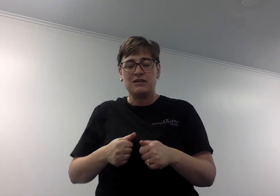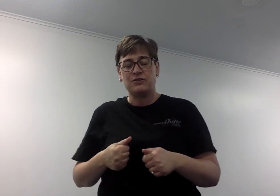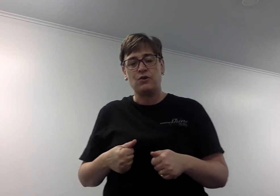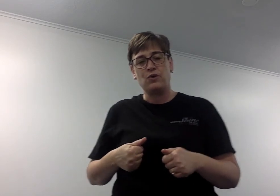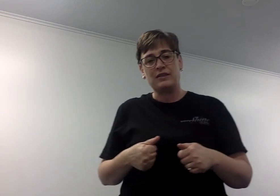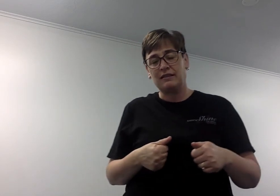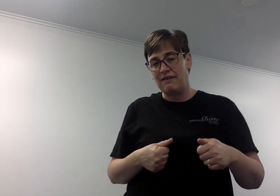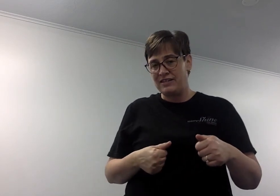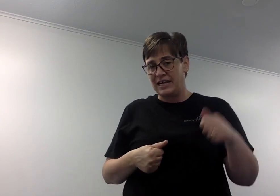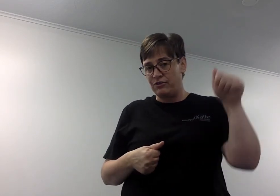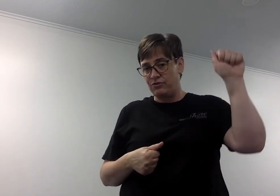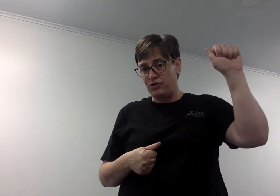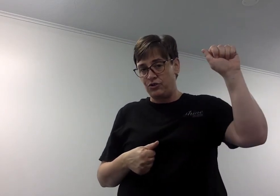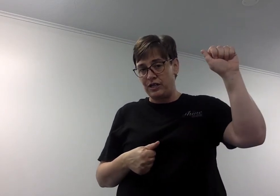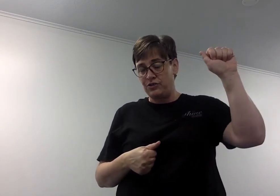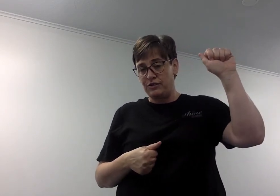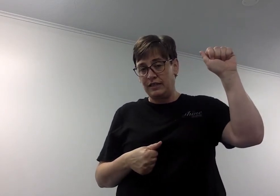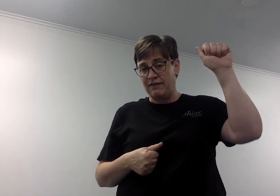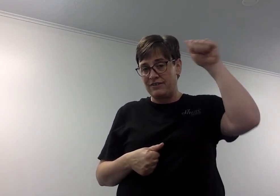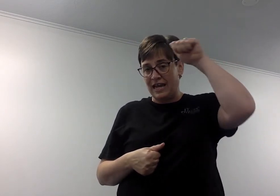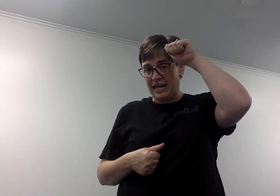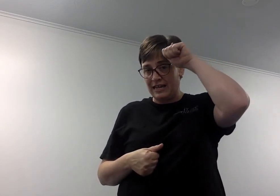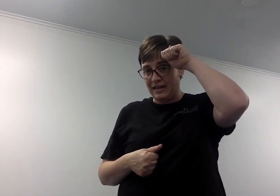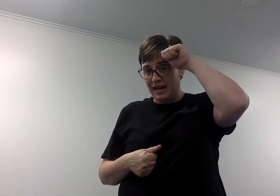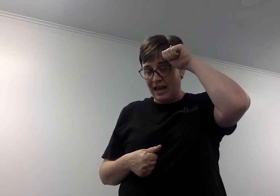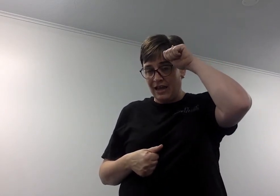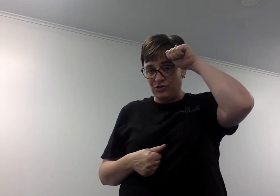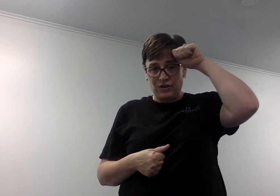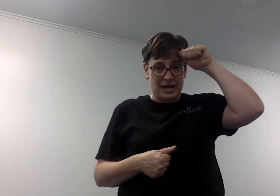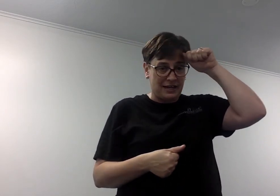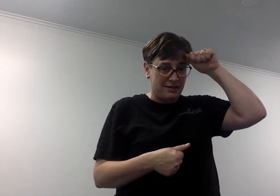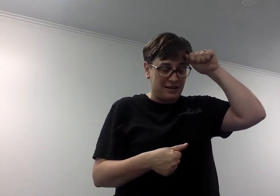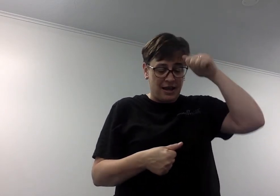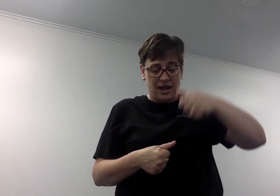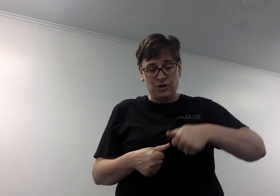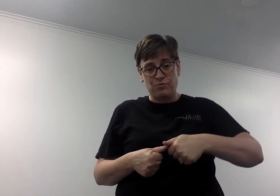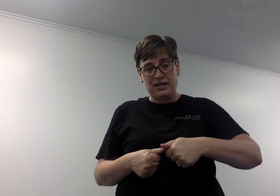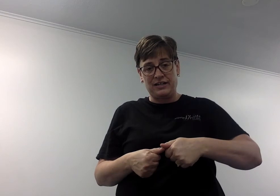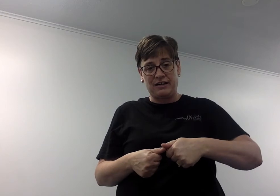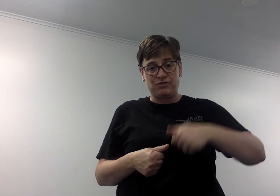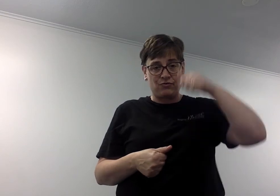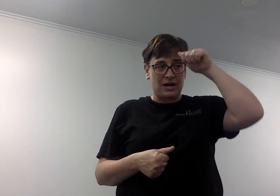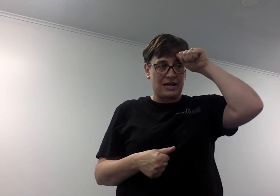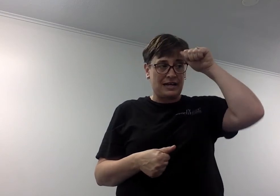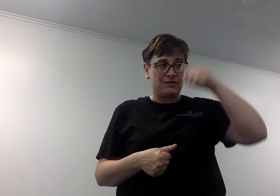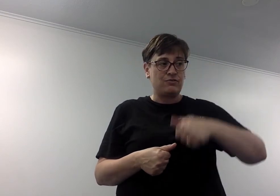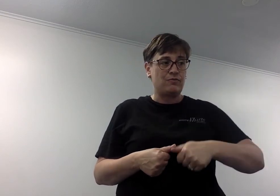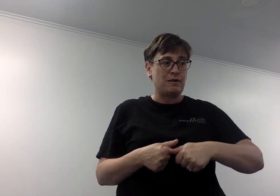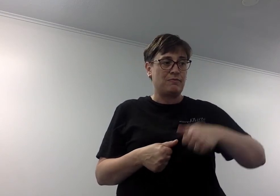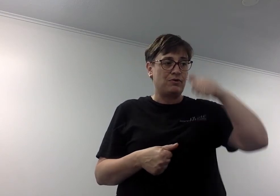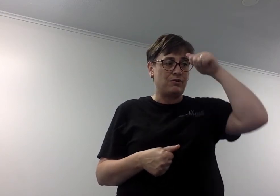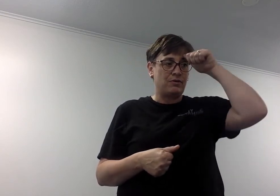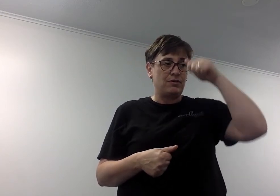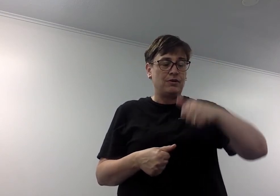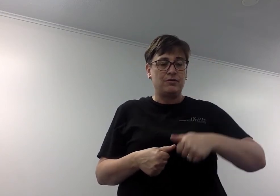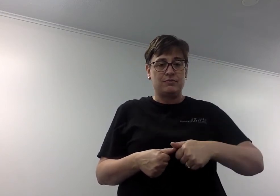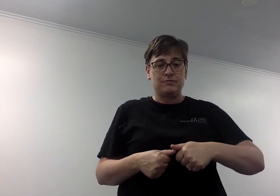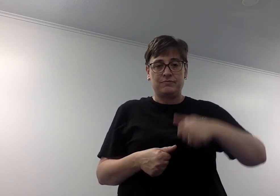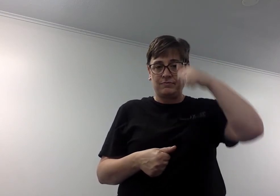So with left-handers, you're going to do the left A at your head, and you're bringing it down to the right hand. Remember.